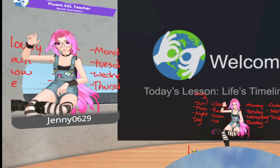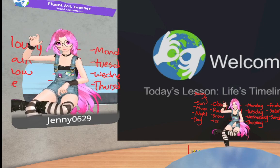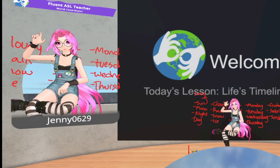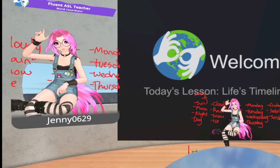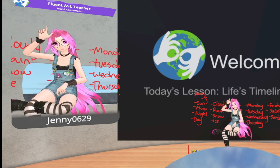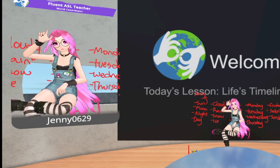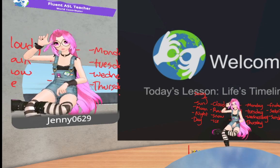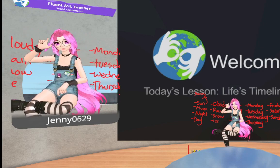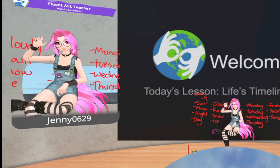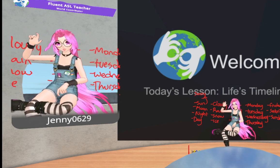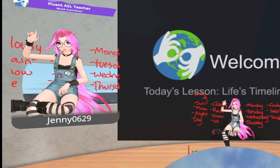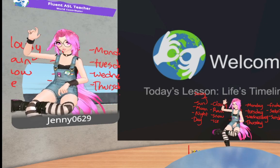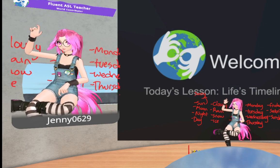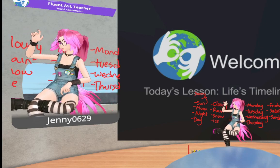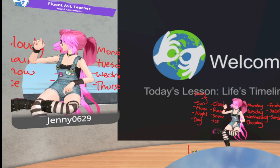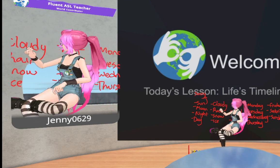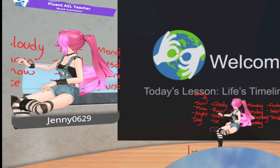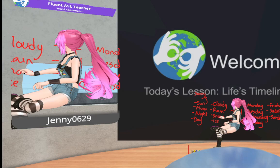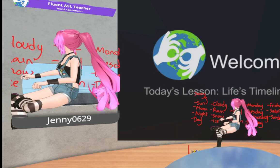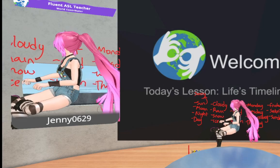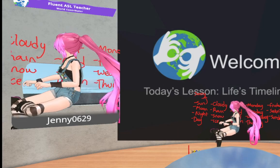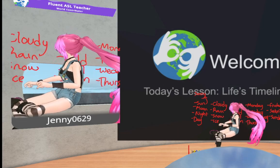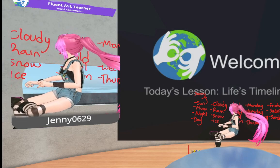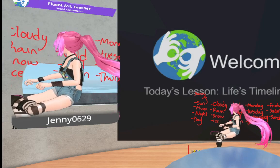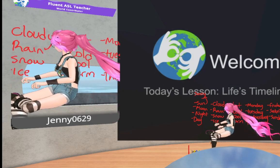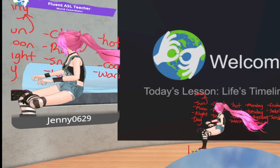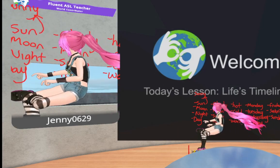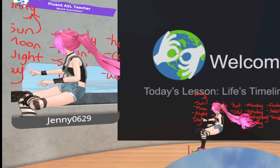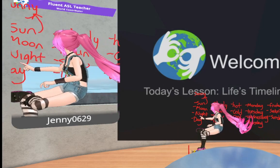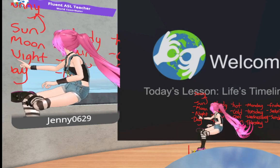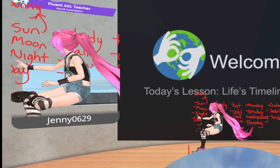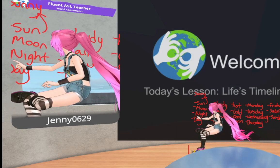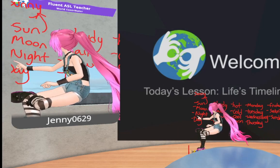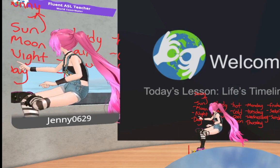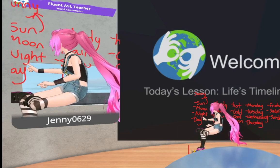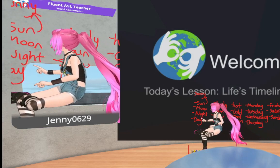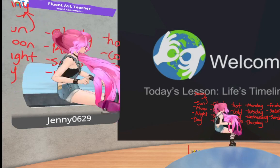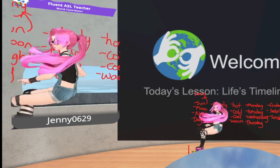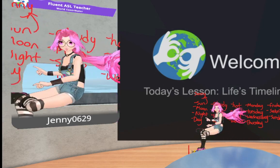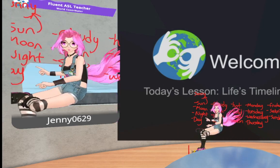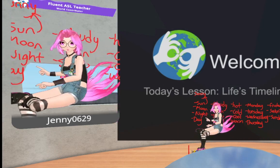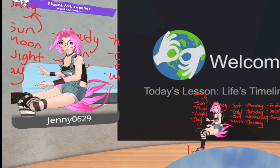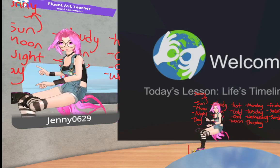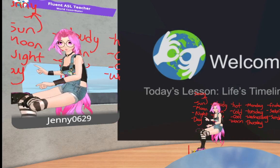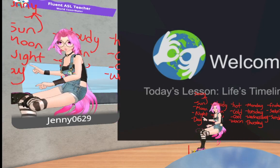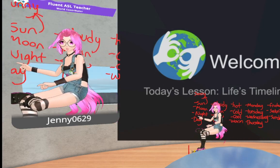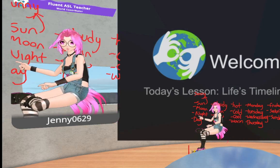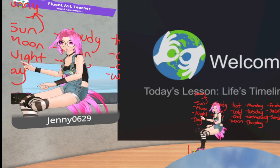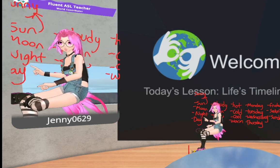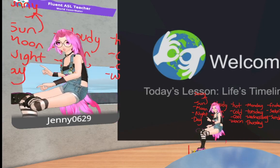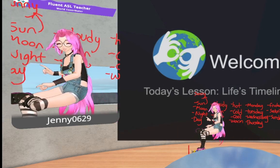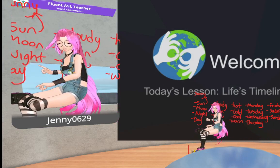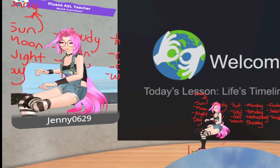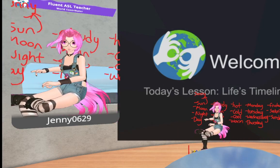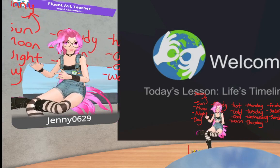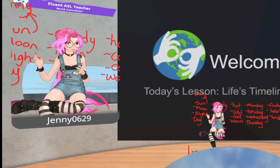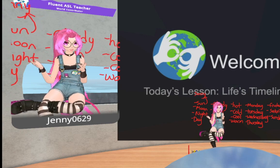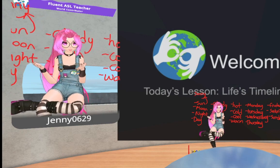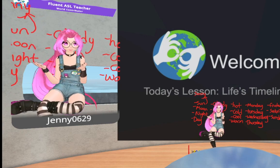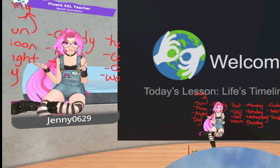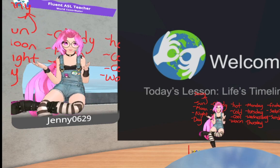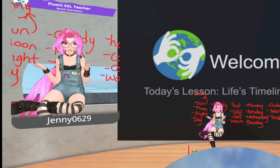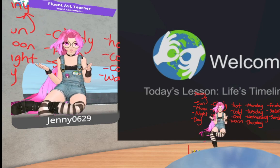Moon. Moon. Yes. And the night. The night.